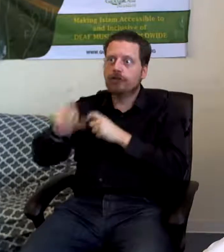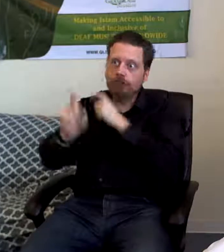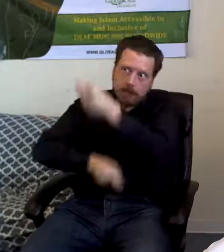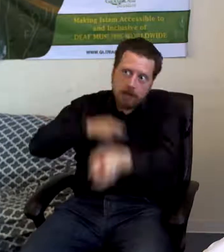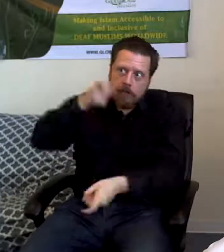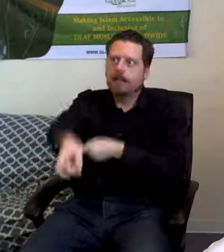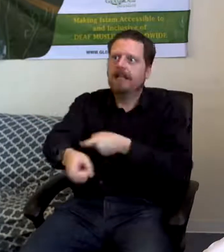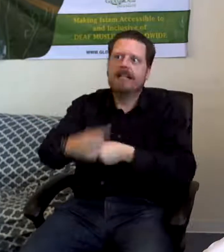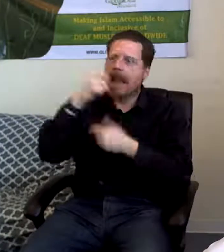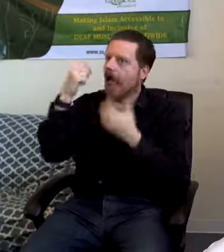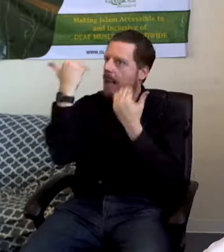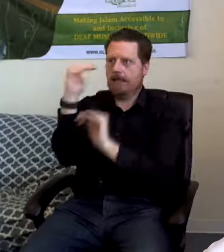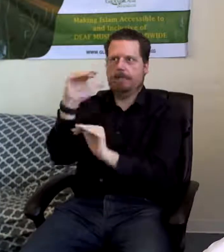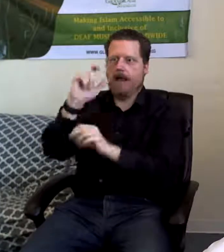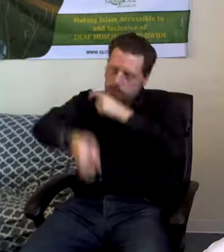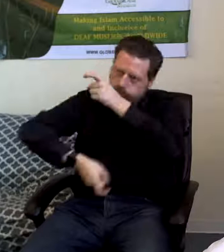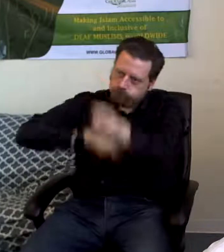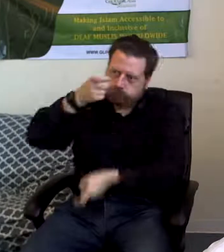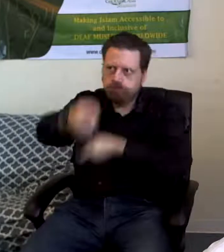It's unlimited.